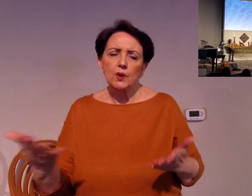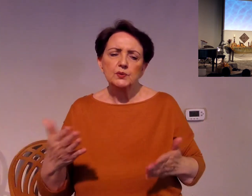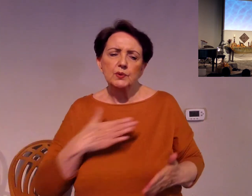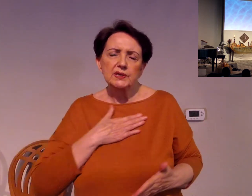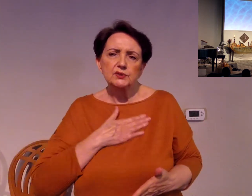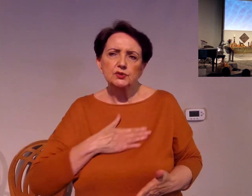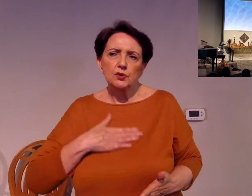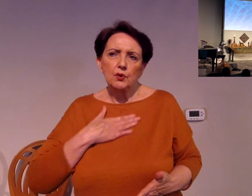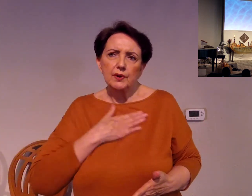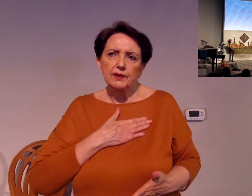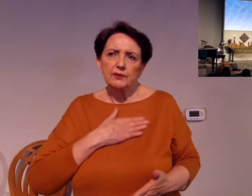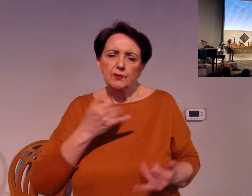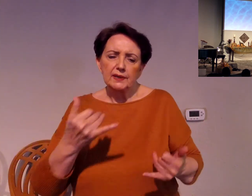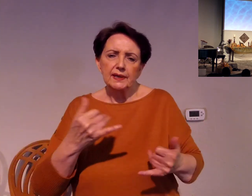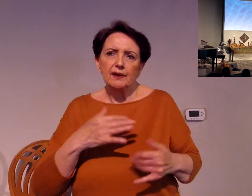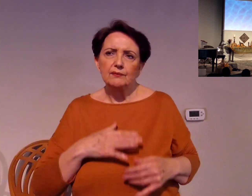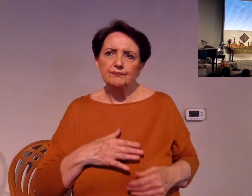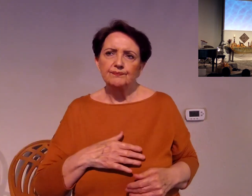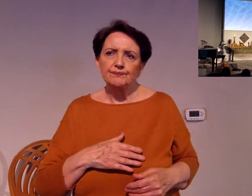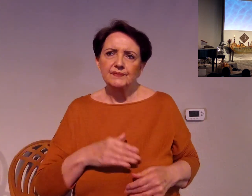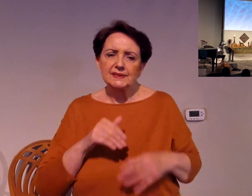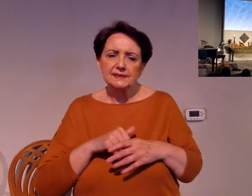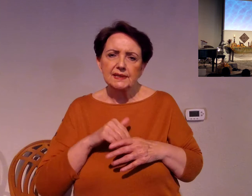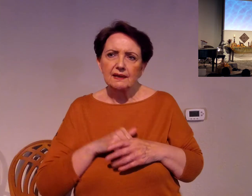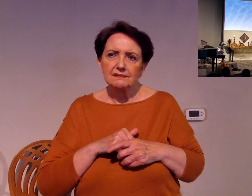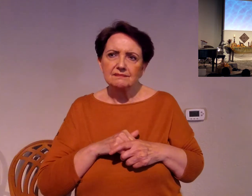enjoy right now inside of us?